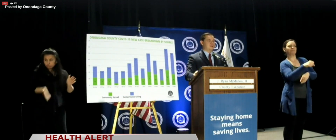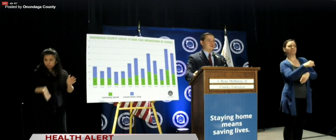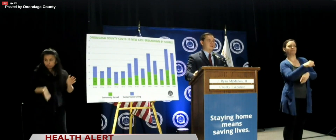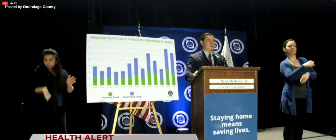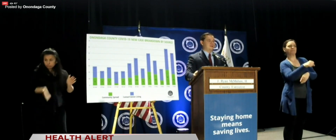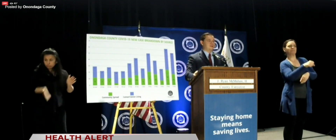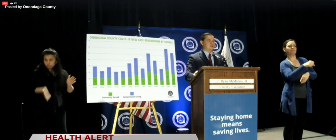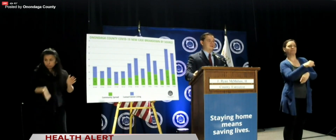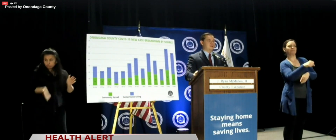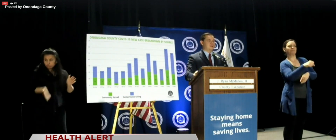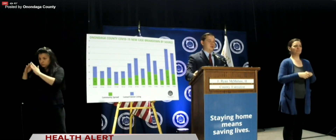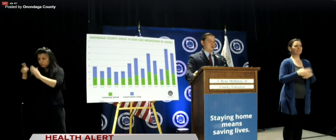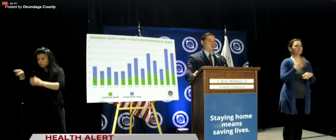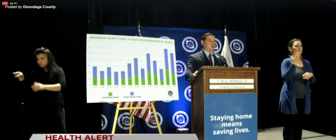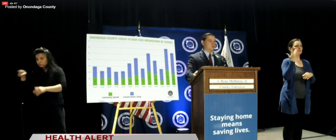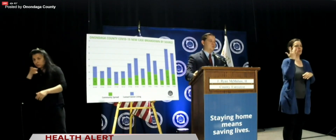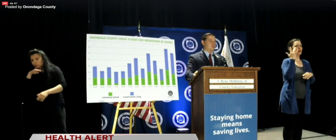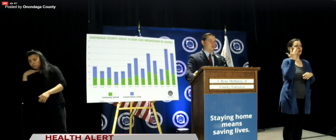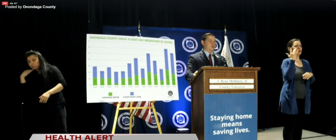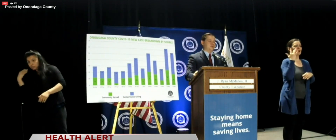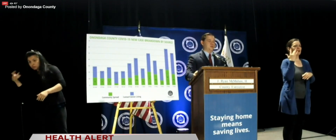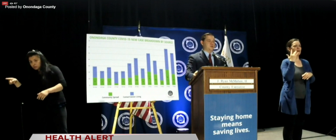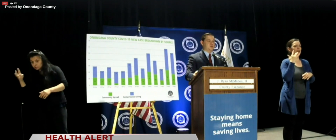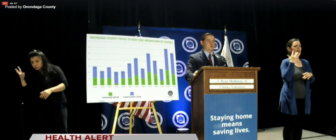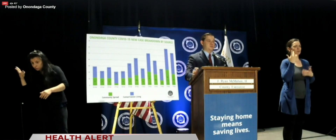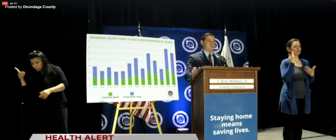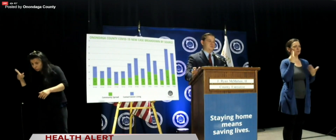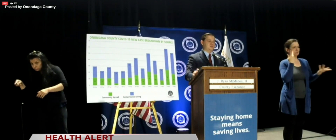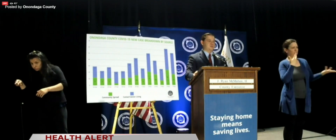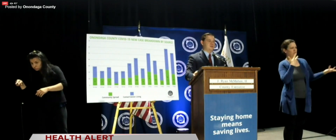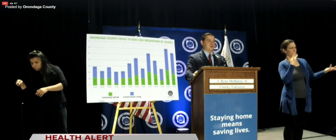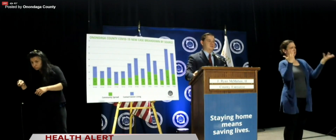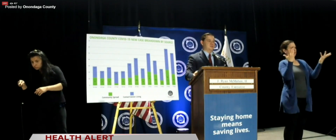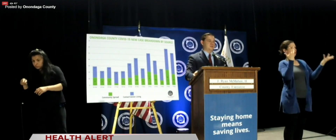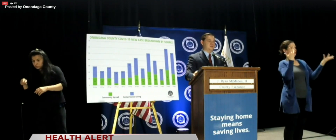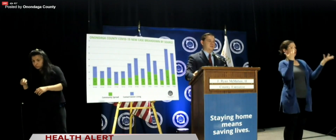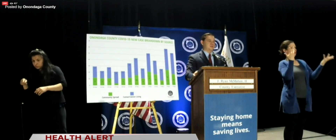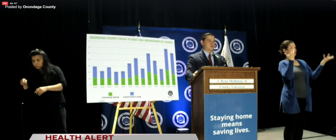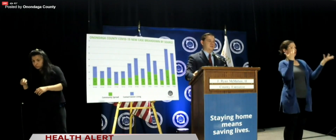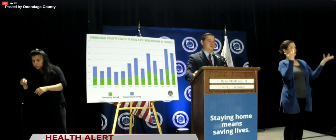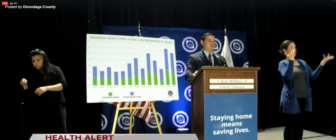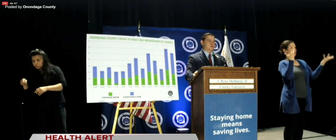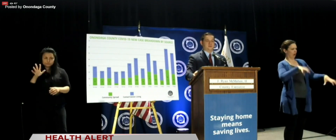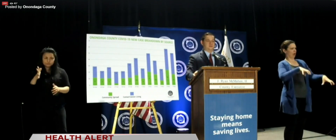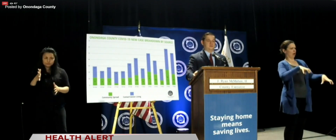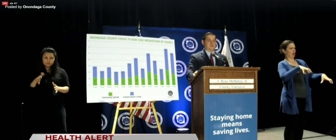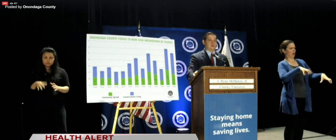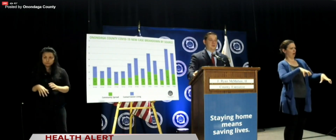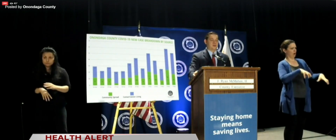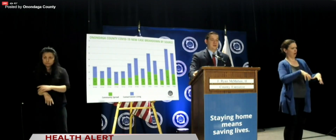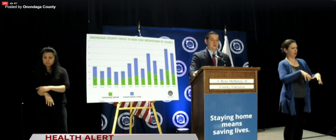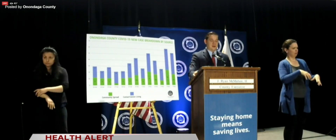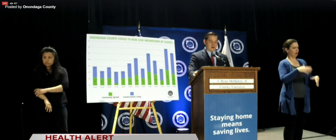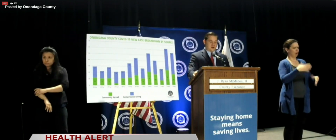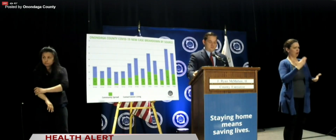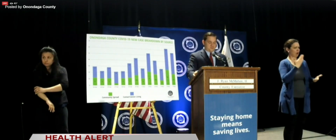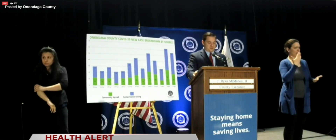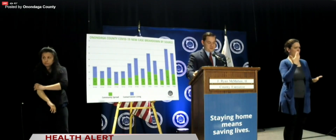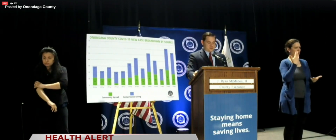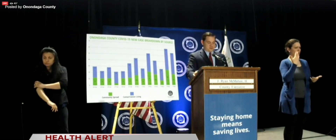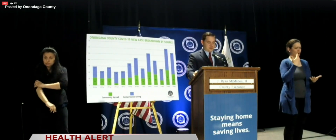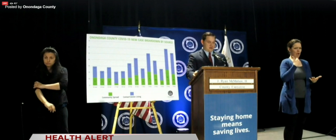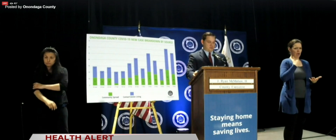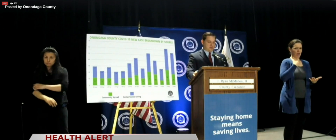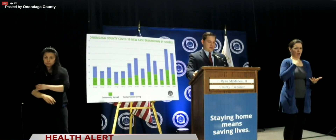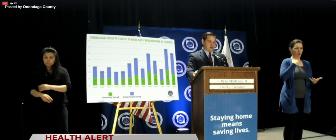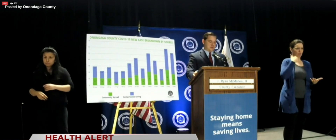I know there's people that went to the nursing homes, to the hospital, that died. I know there is. So I will